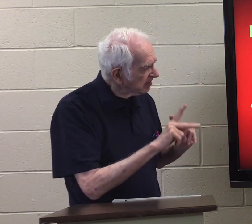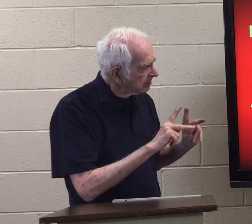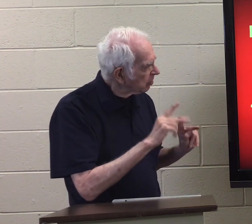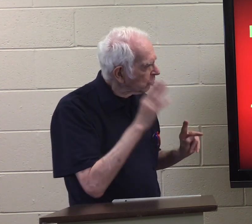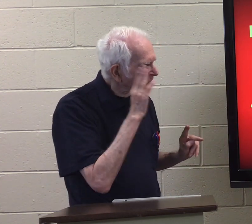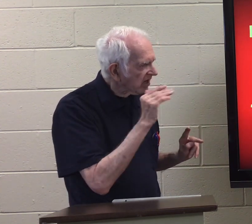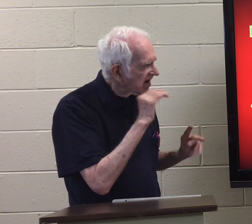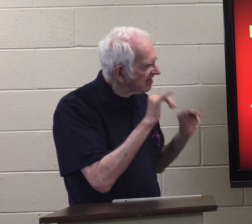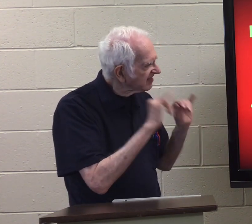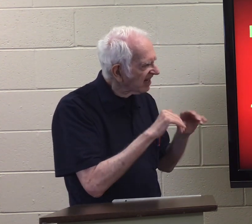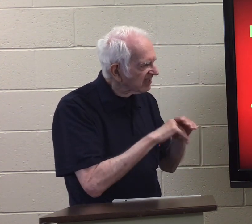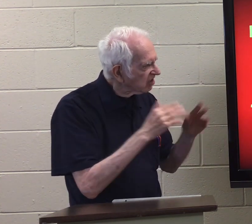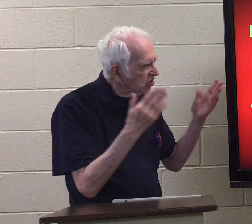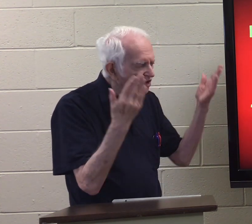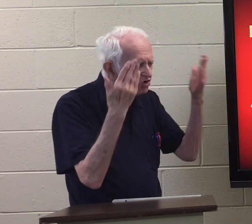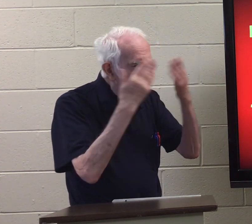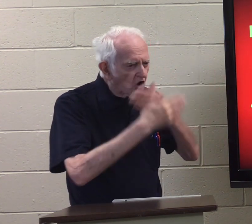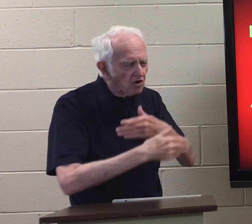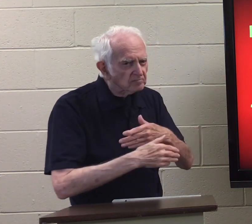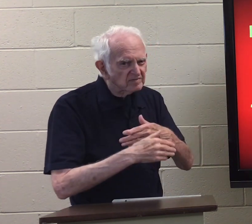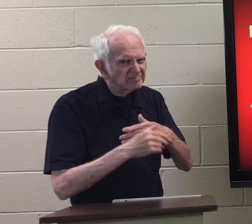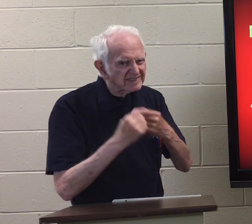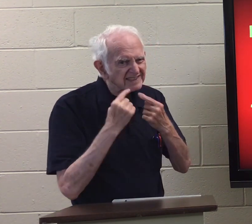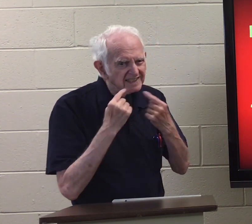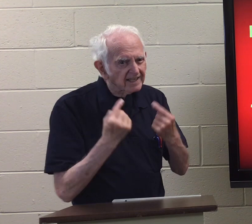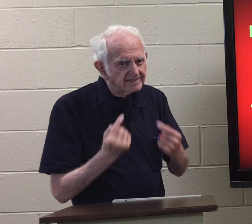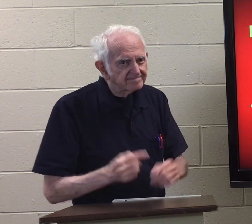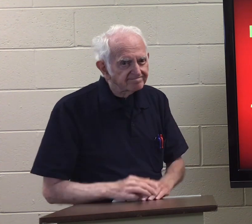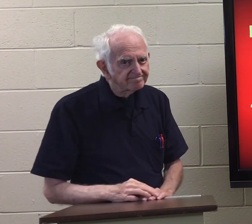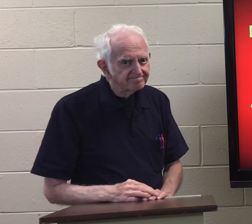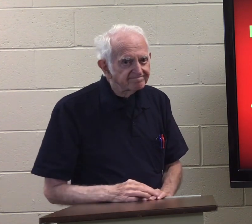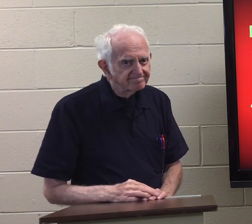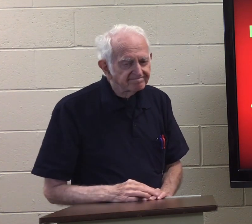These people will not stay in darkness, meaning sin.